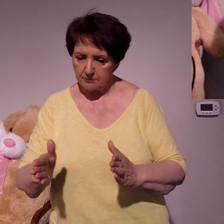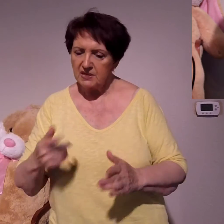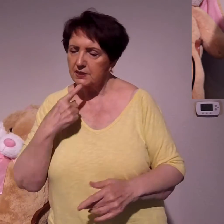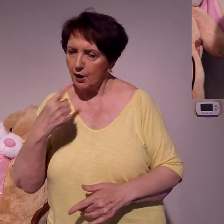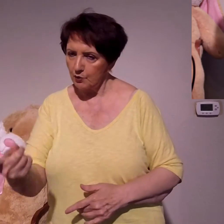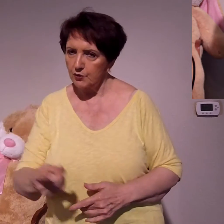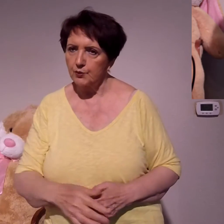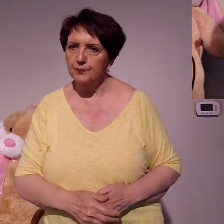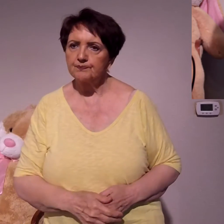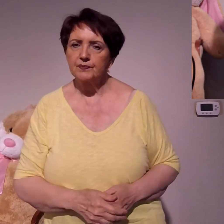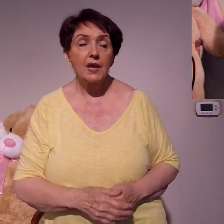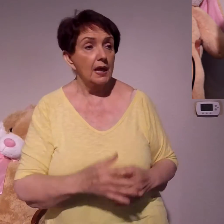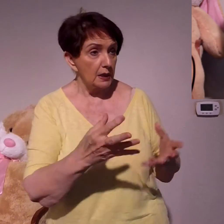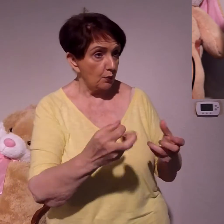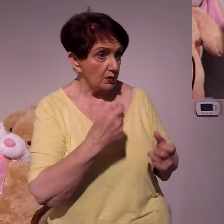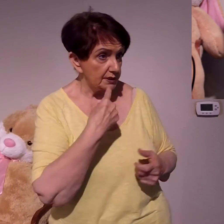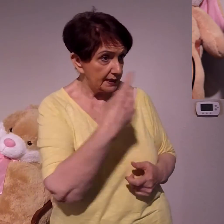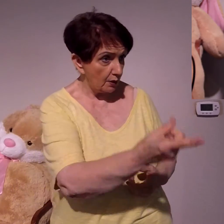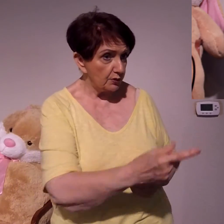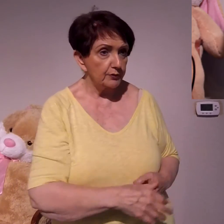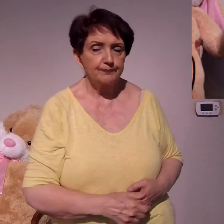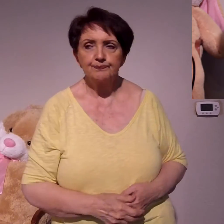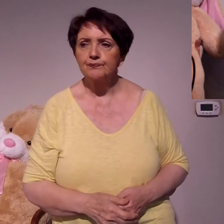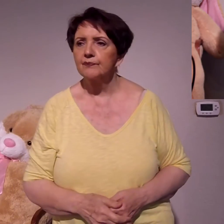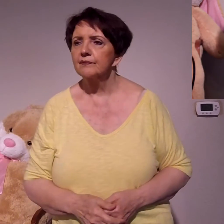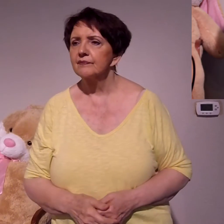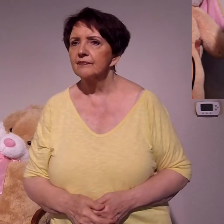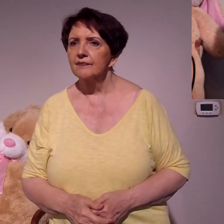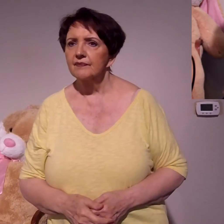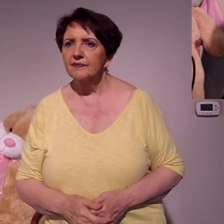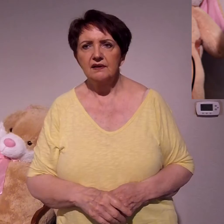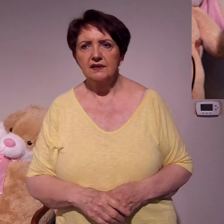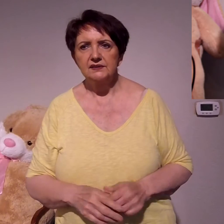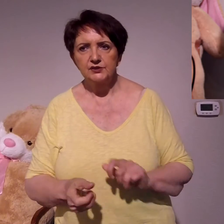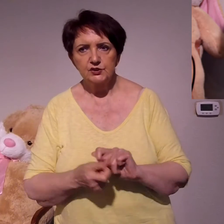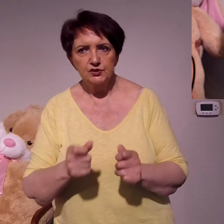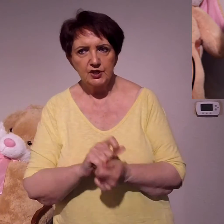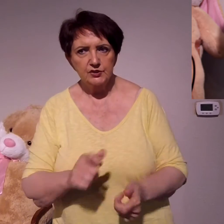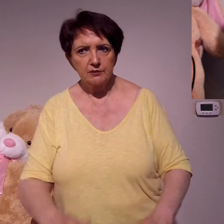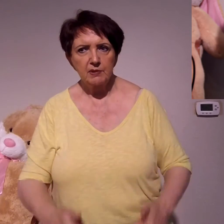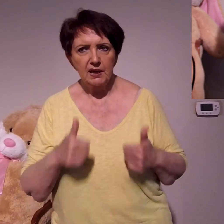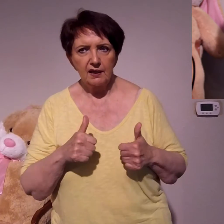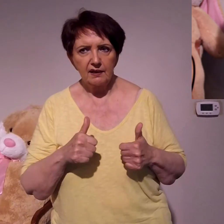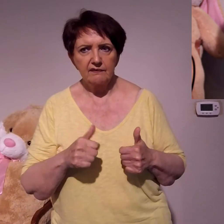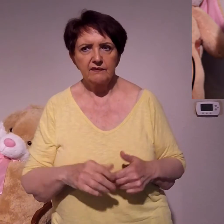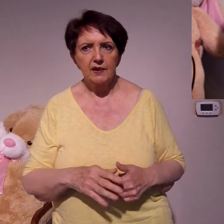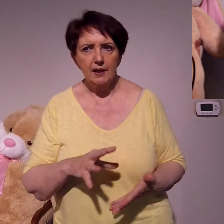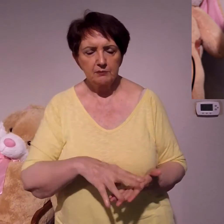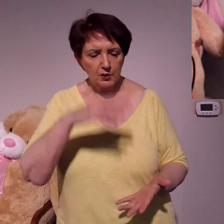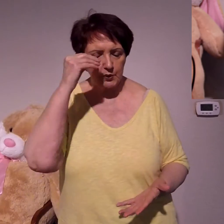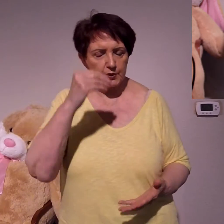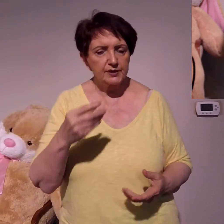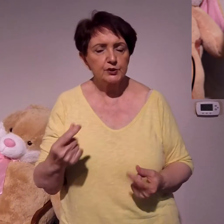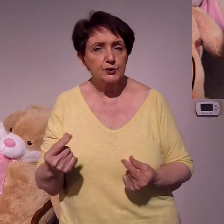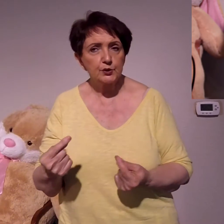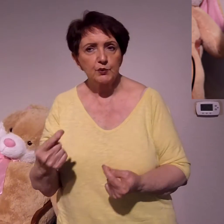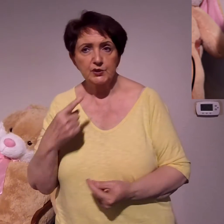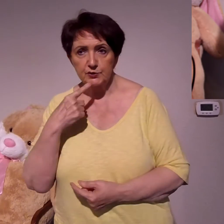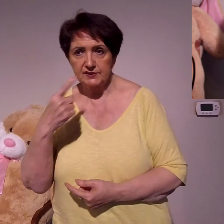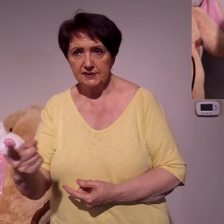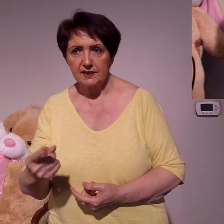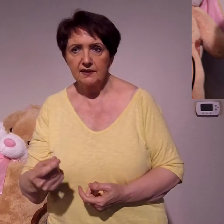wasn't about politics. Stay in the mic, please, Connie. Oh, thank you, yeah. Ask the question. Oh, good, yeah. It wasn't about politics for me. It was about